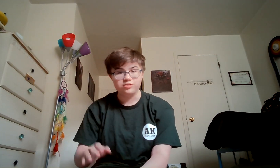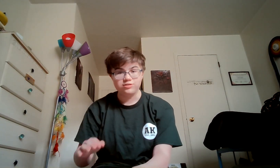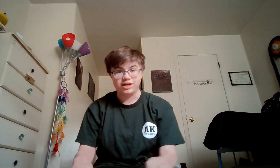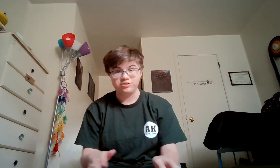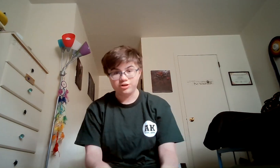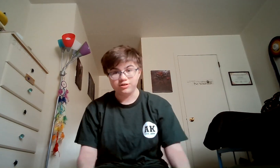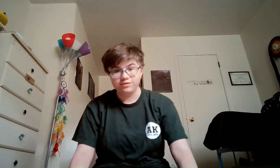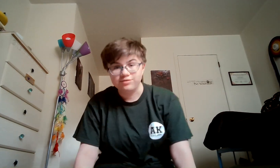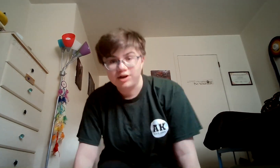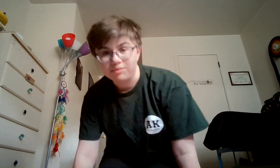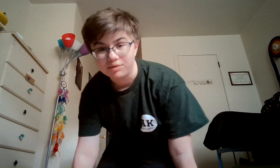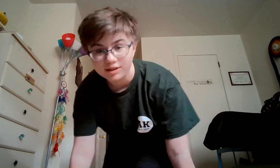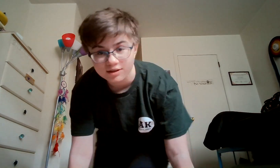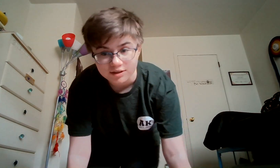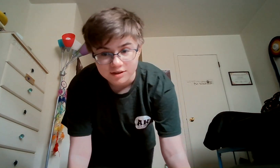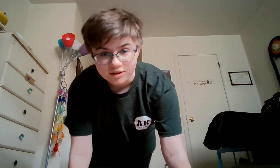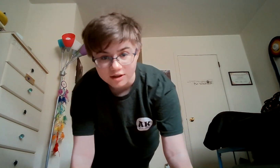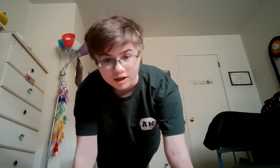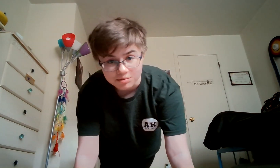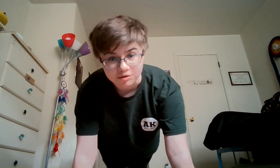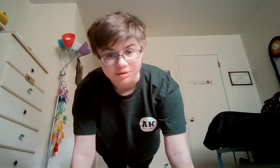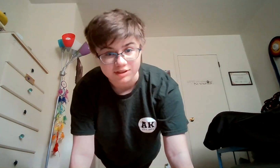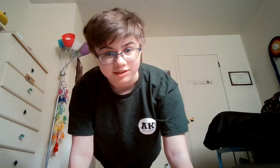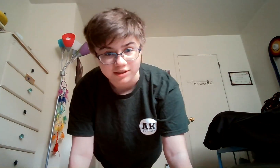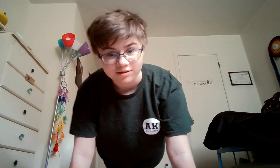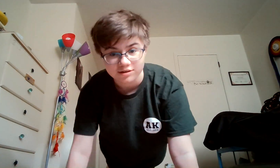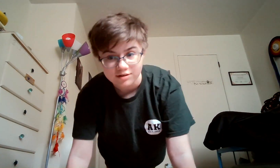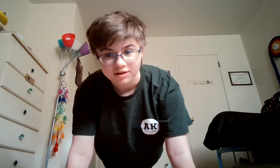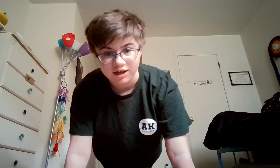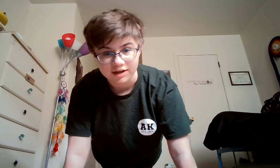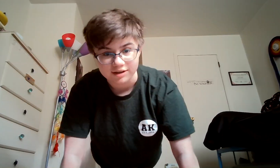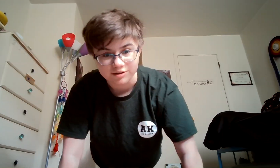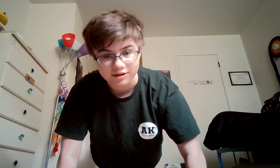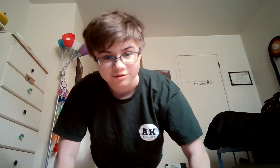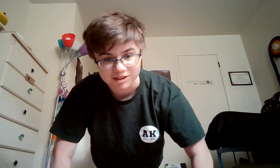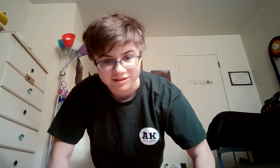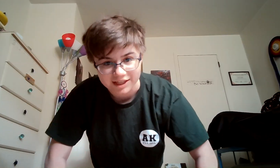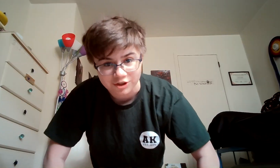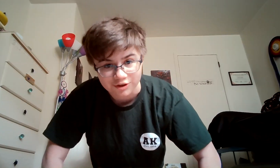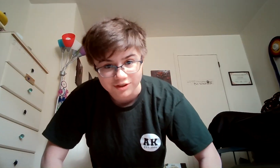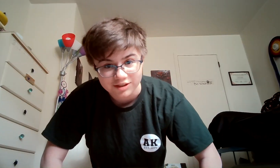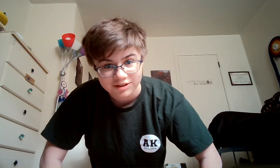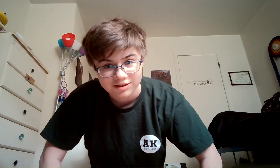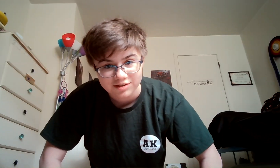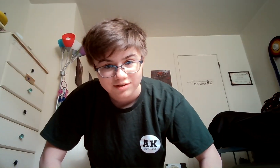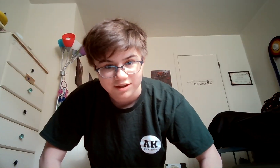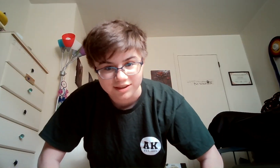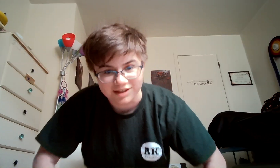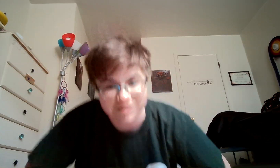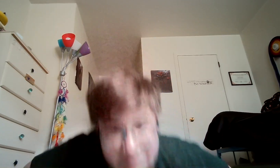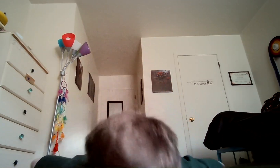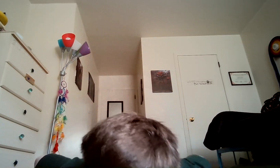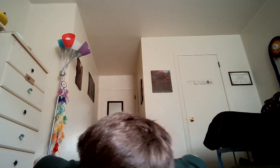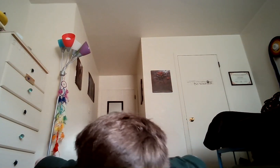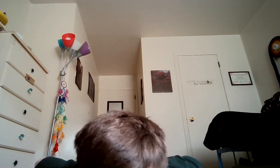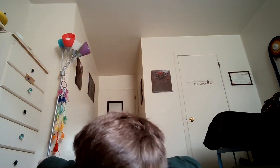I'd start from upward position and I'd go down as much as I could and then I'd just flop on the mat.